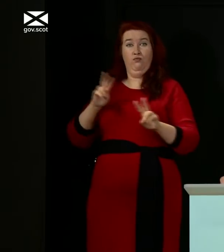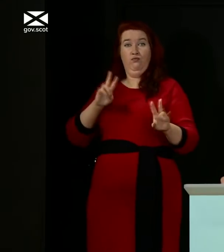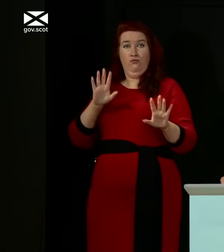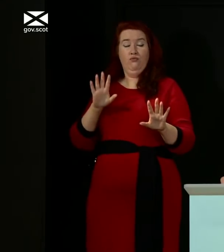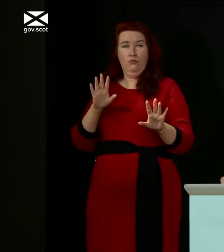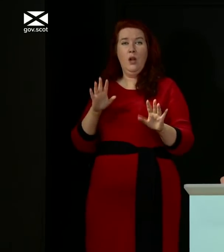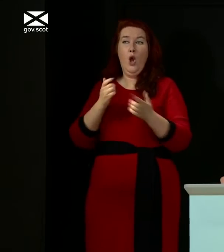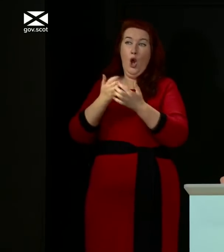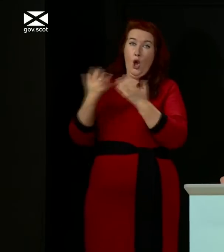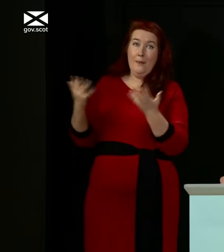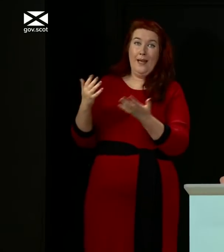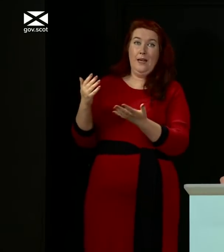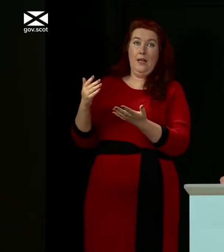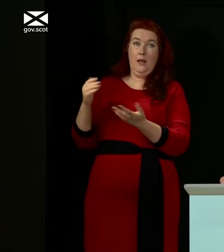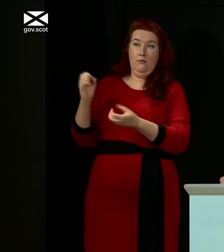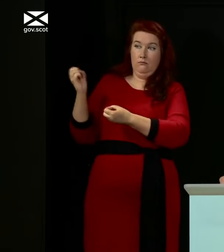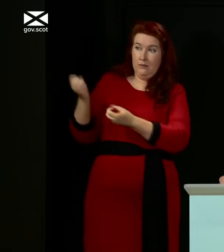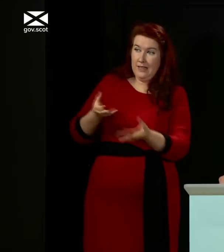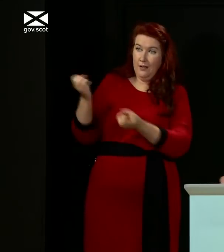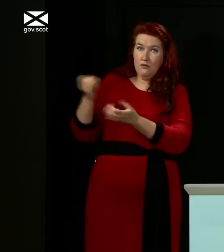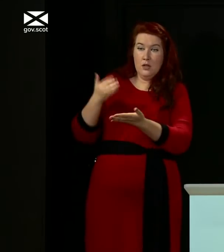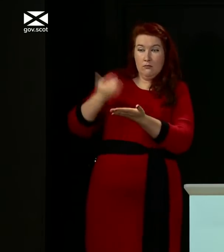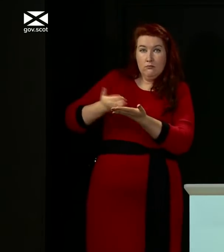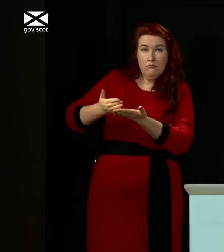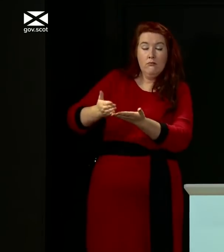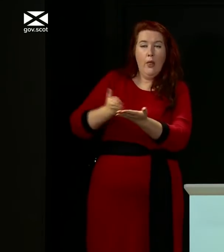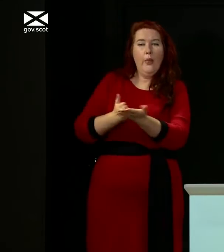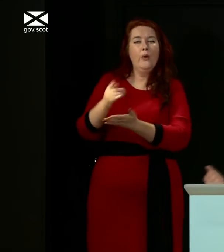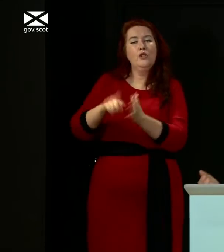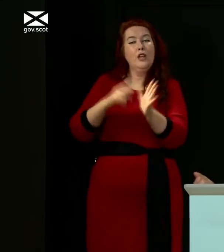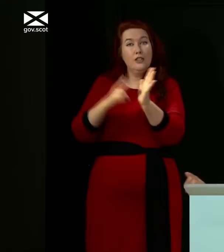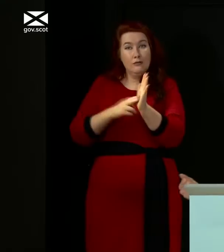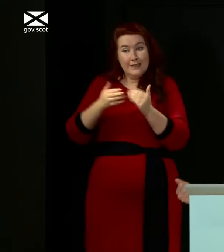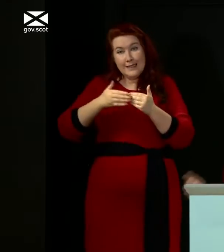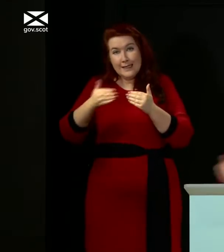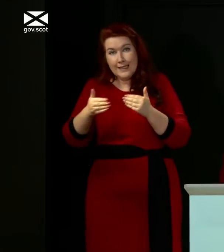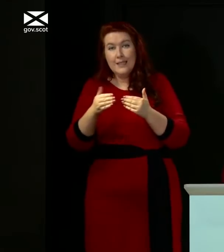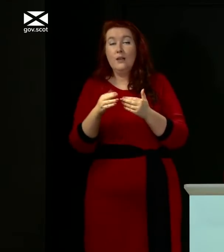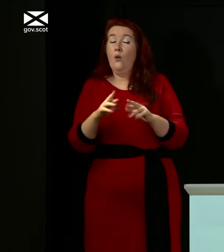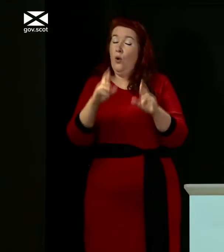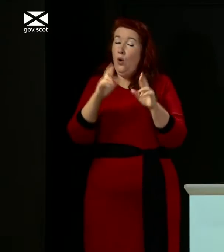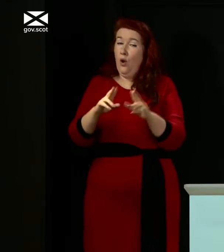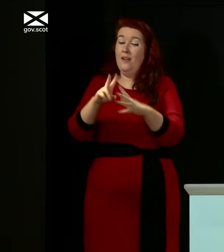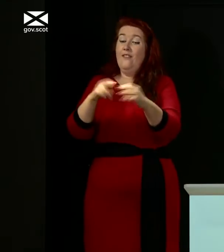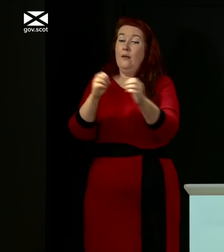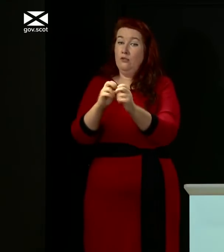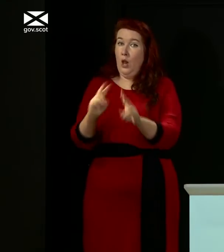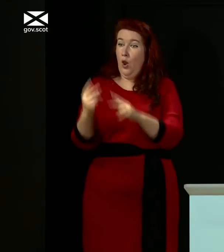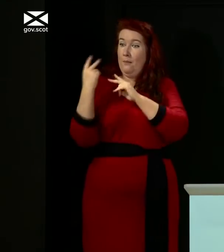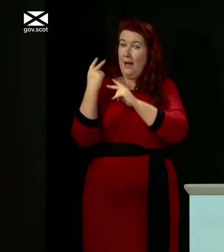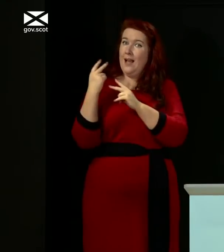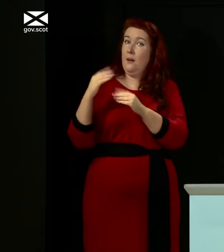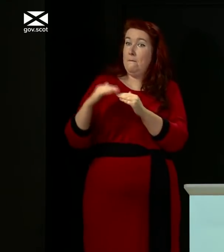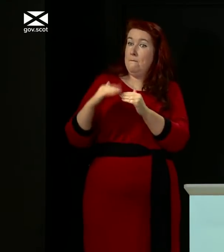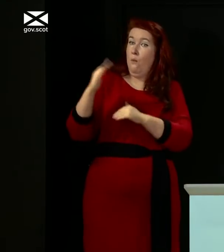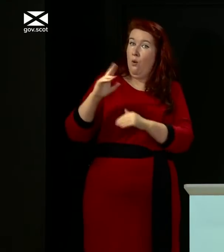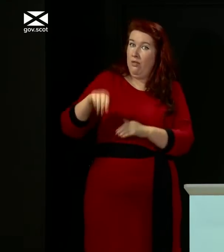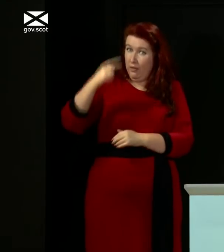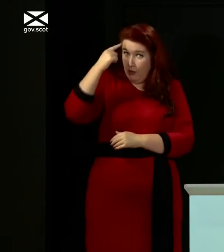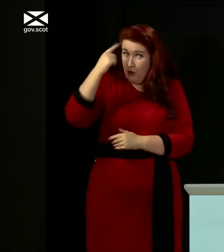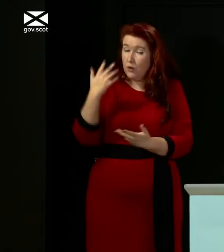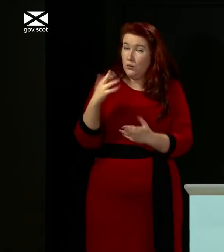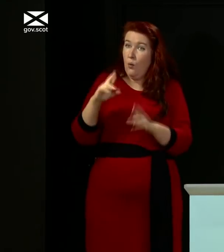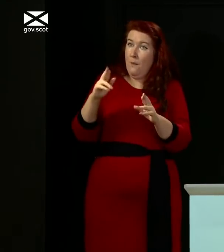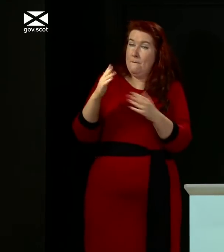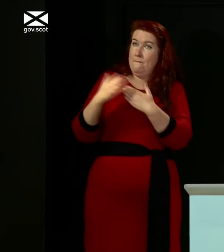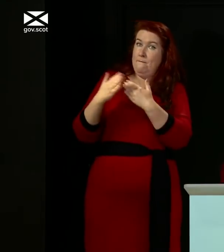of doses that we think we'll have over the course of January. I hope that when we're into February, looking back in January, that will have been more than the figure